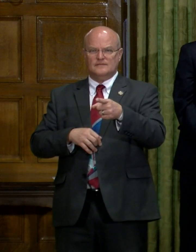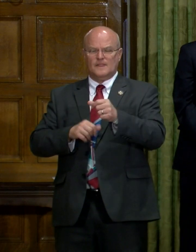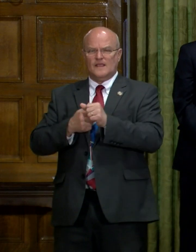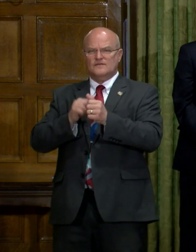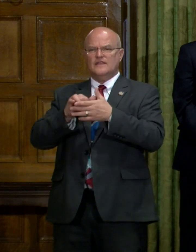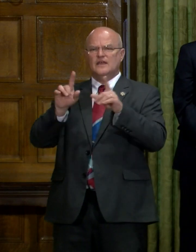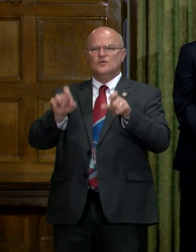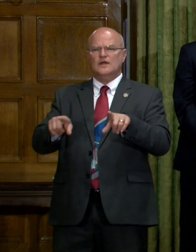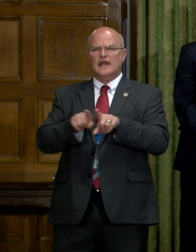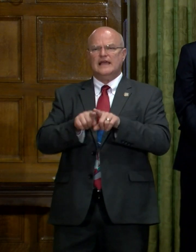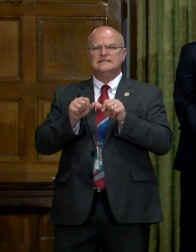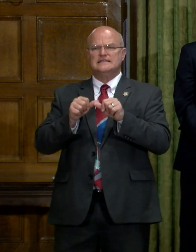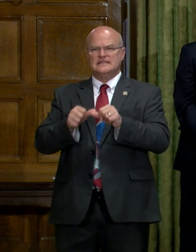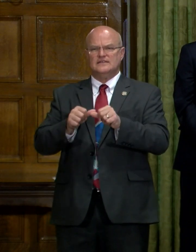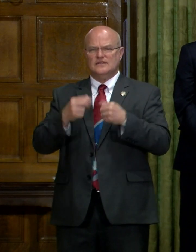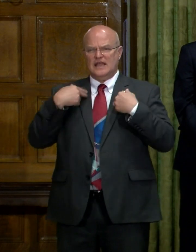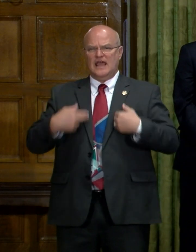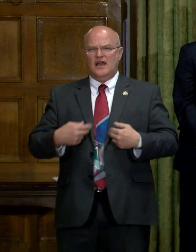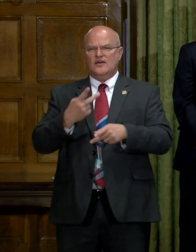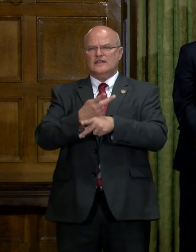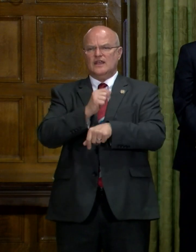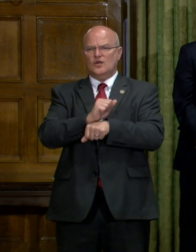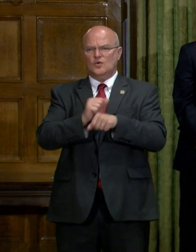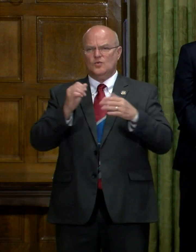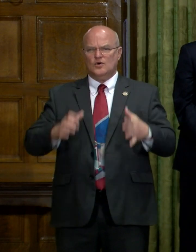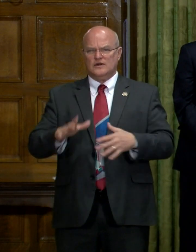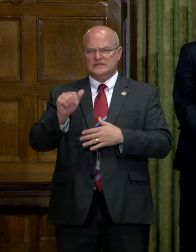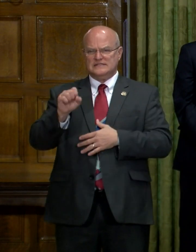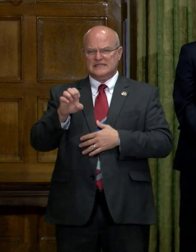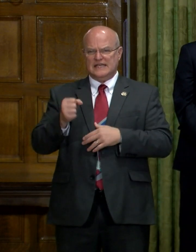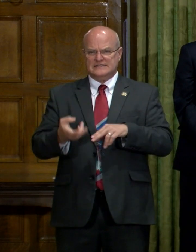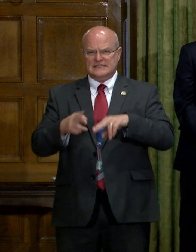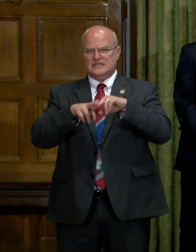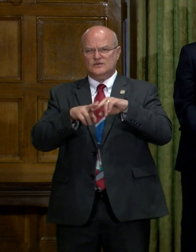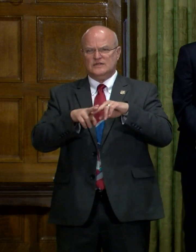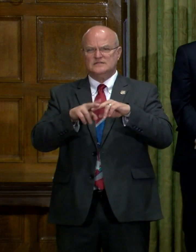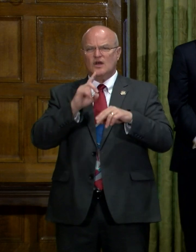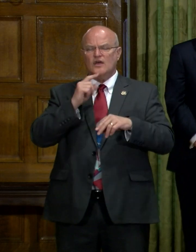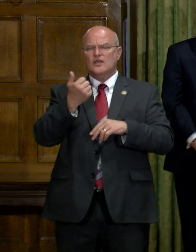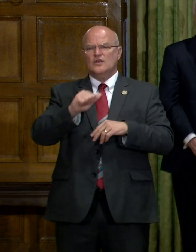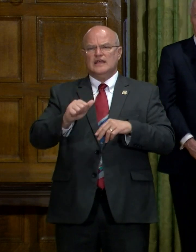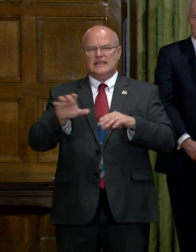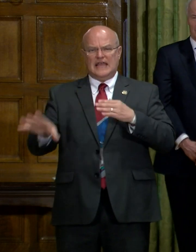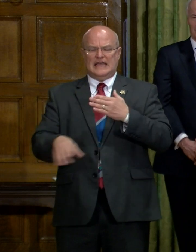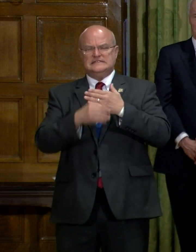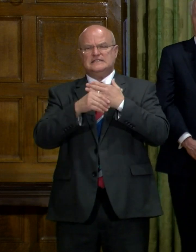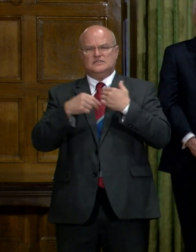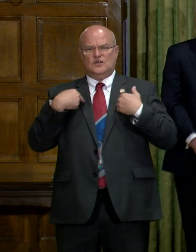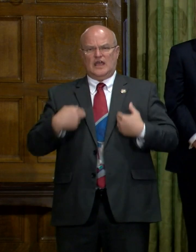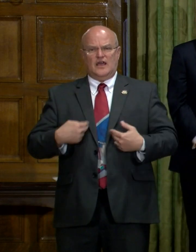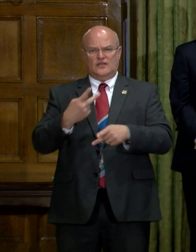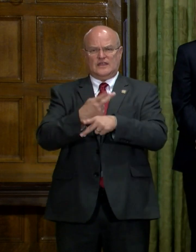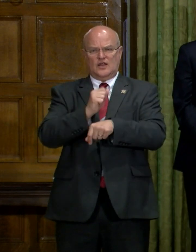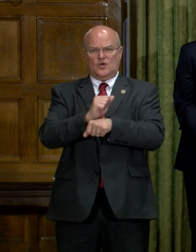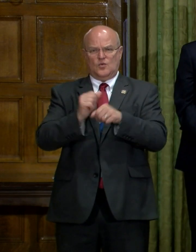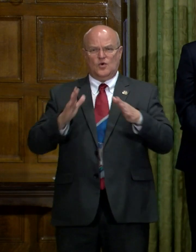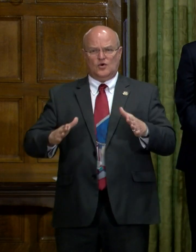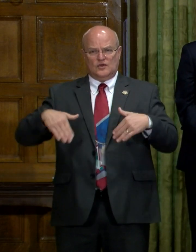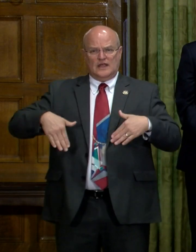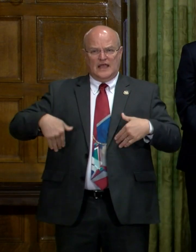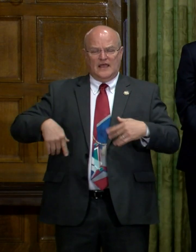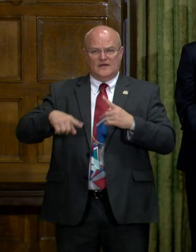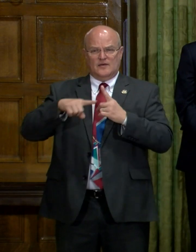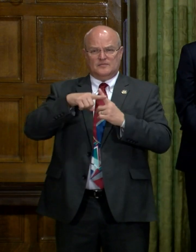that question, as we continue to see the healthcare workers' cases increase, are there any additional healthcare workers who haven't